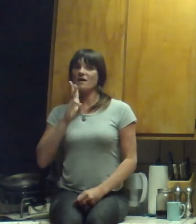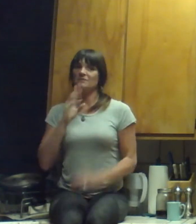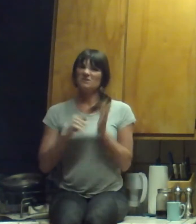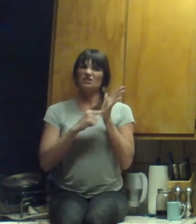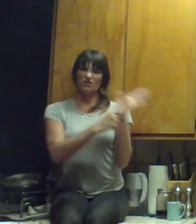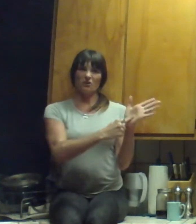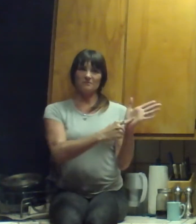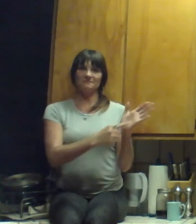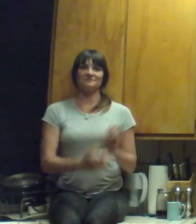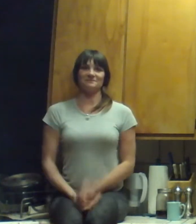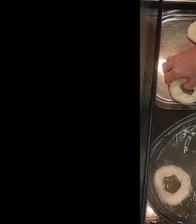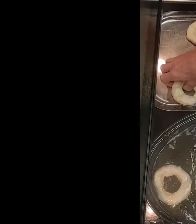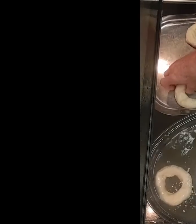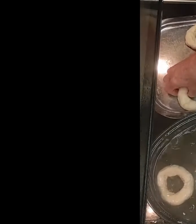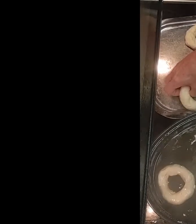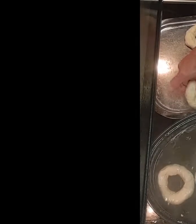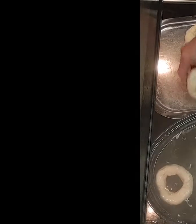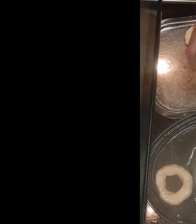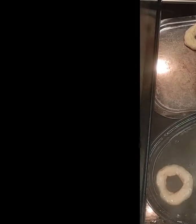that. Okay.